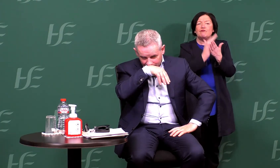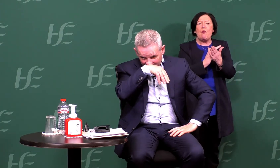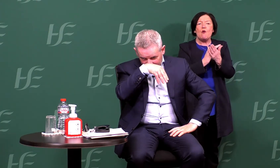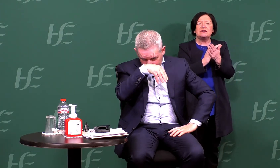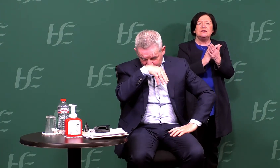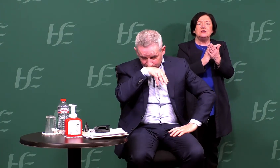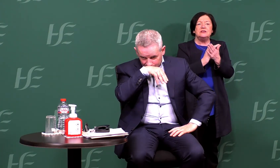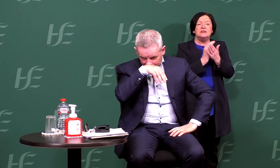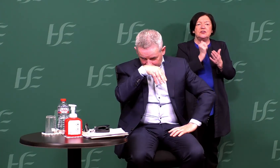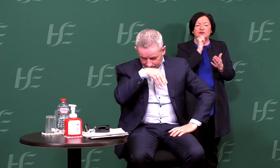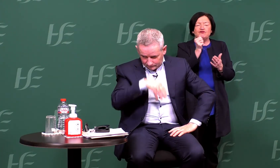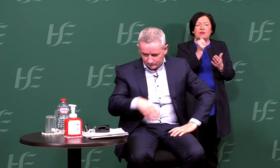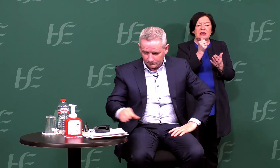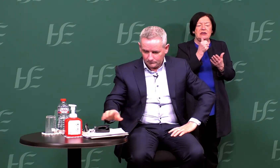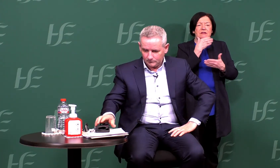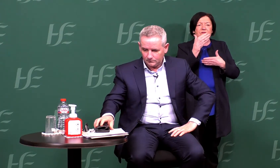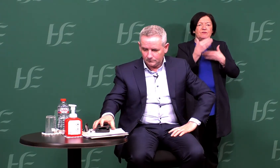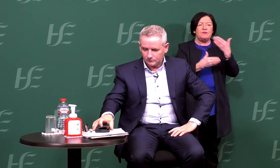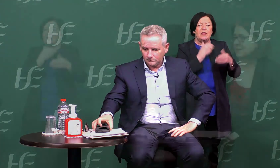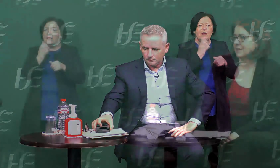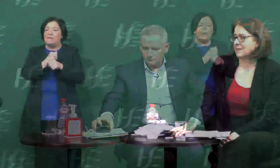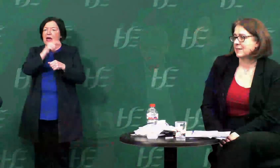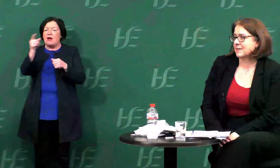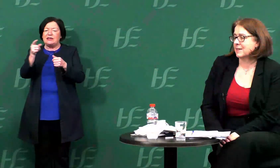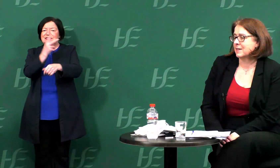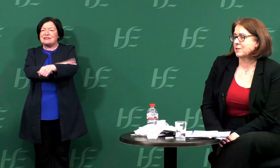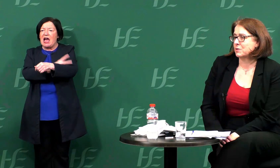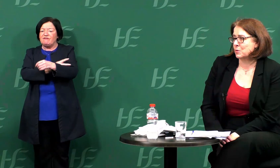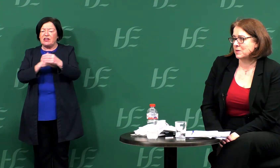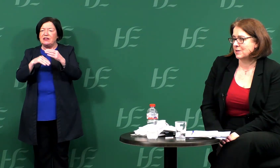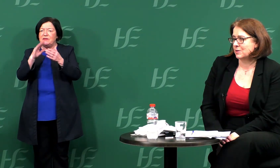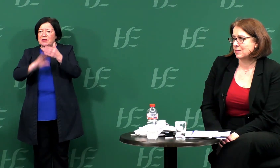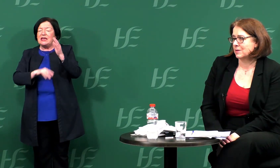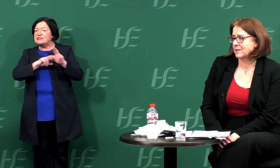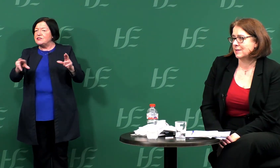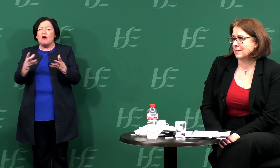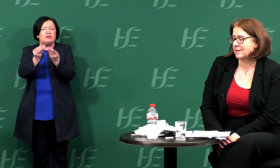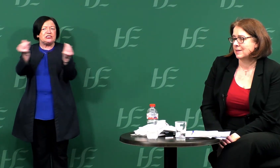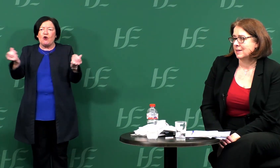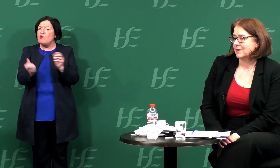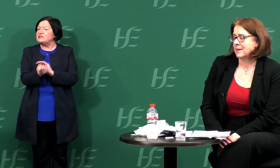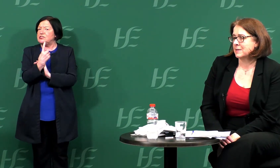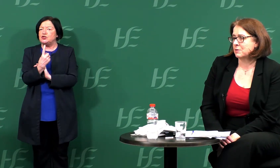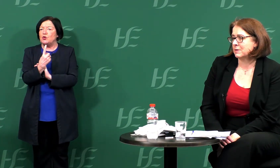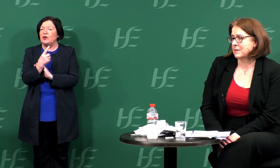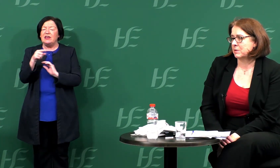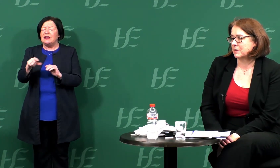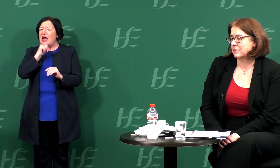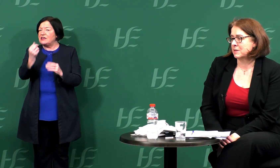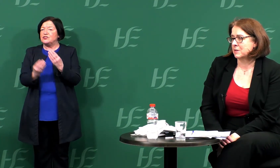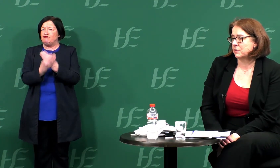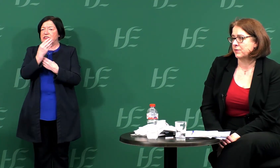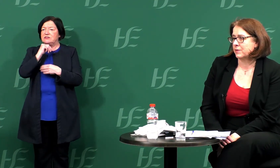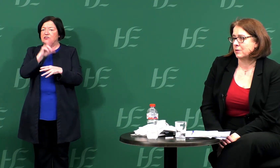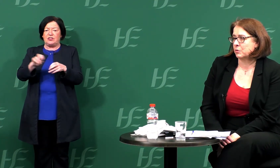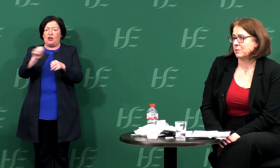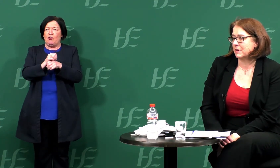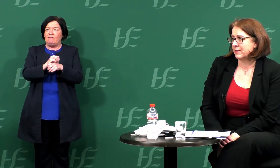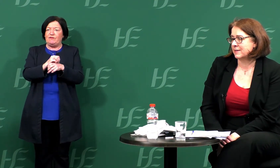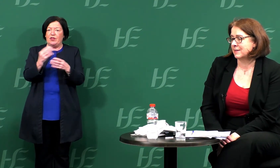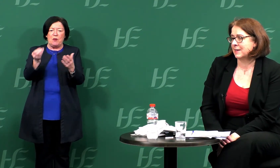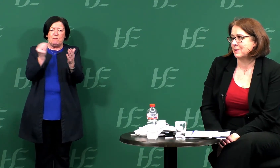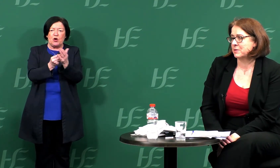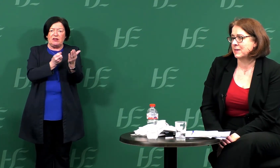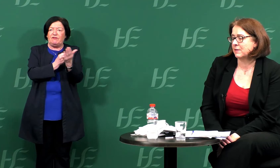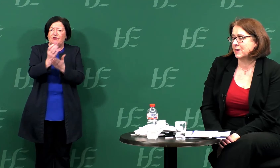really talk about staffing deficits in the sense that it's not a resource issue. So this hasn't arisen because there isn't enough money